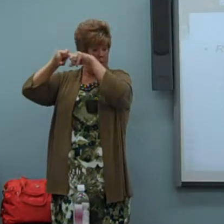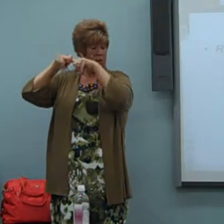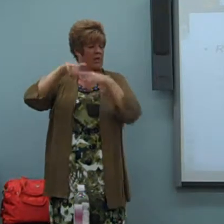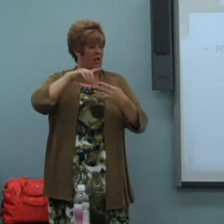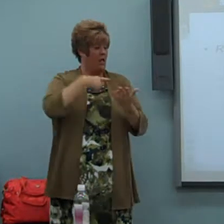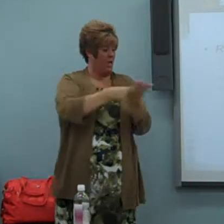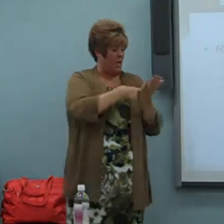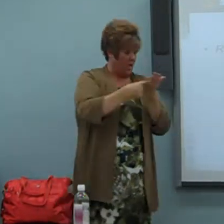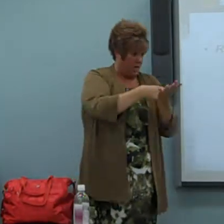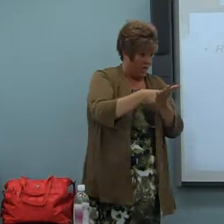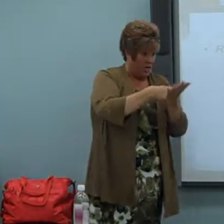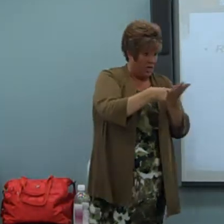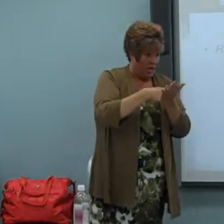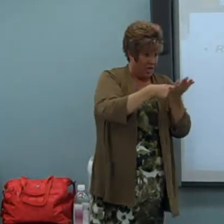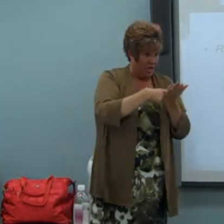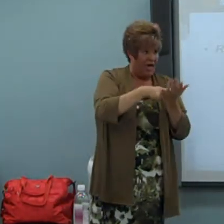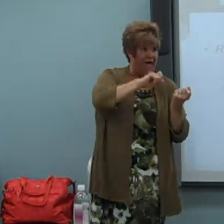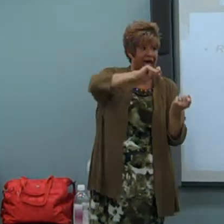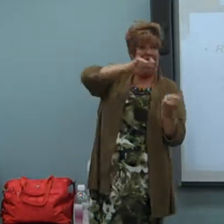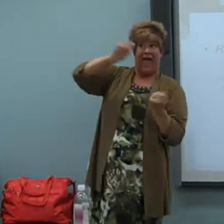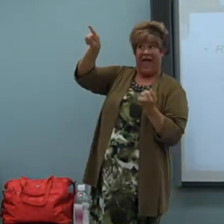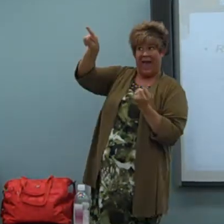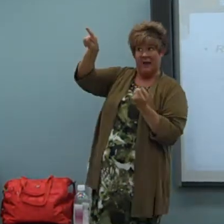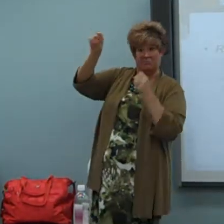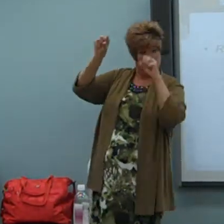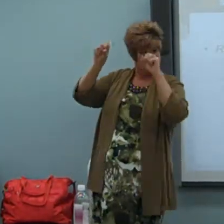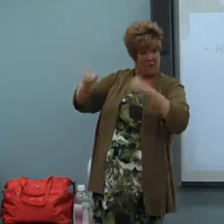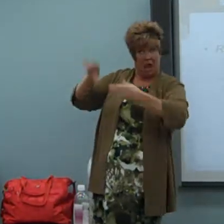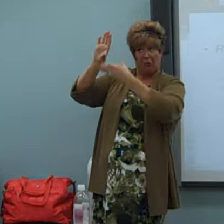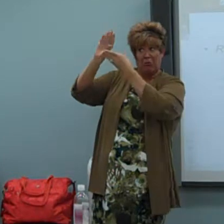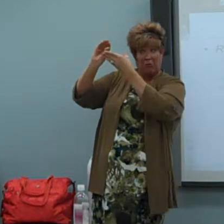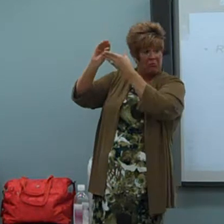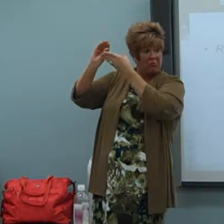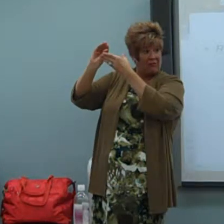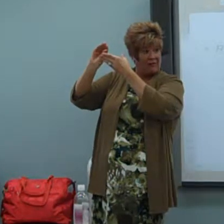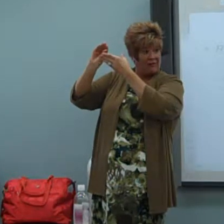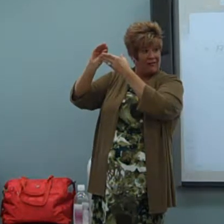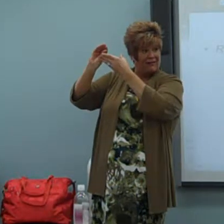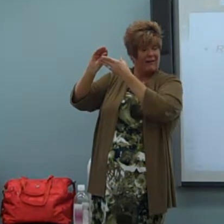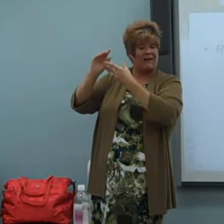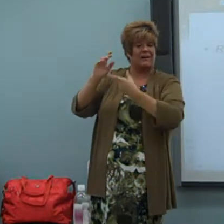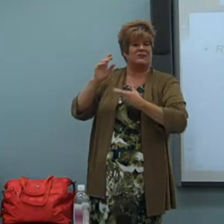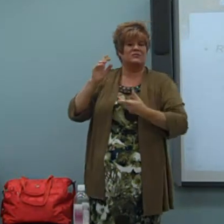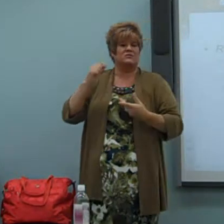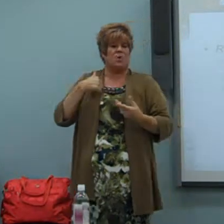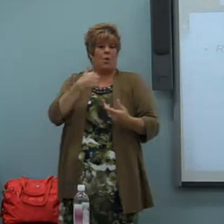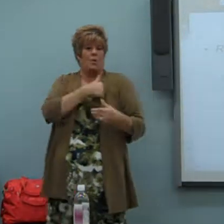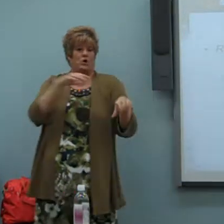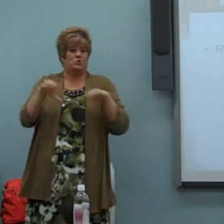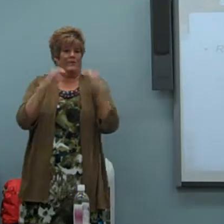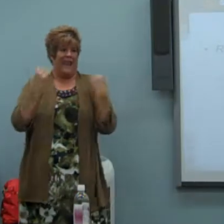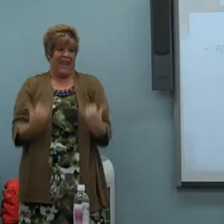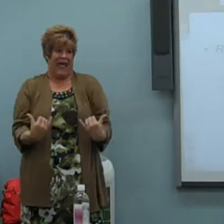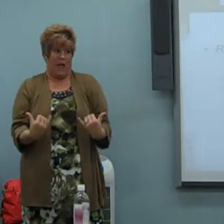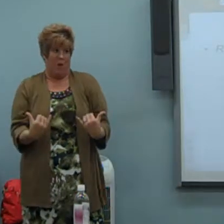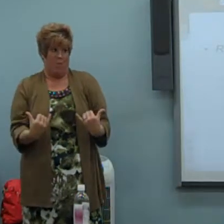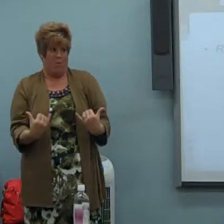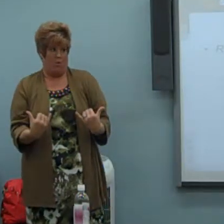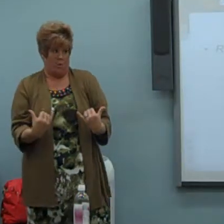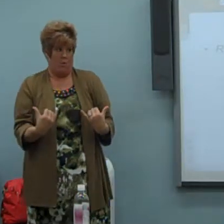because we had to pay everything back, so we had to hold all of those expenses and we had to actually ask them if they can